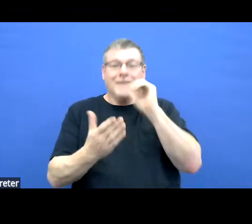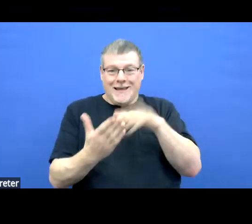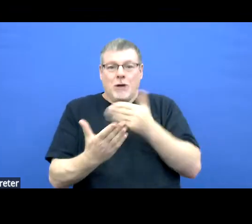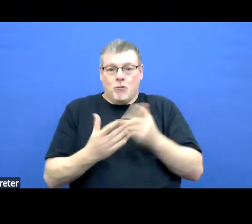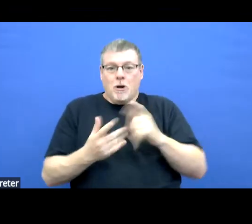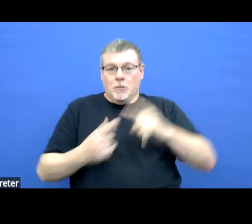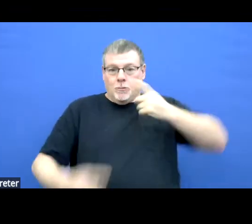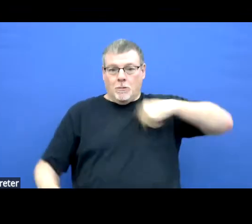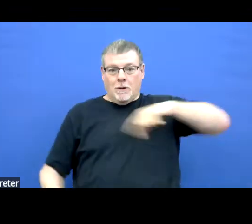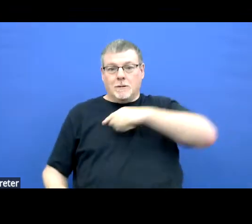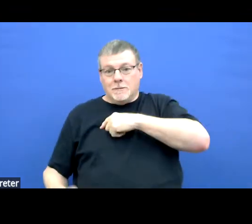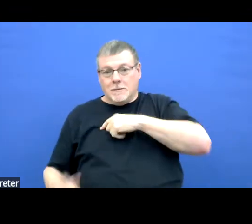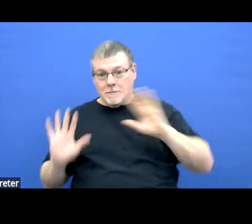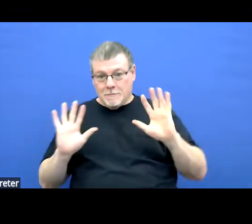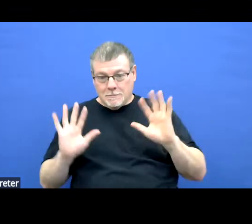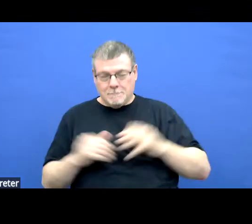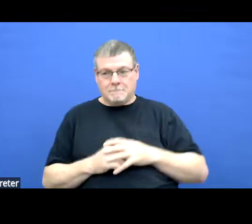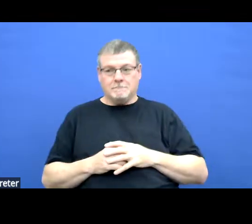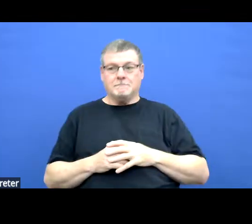to us. So like I said,